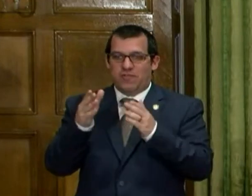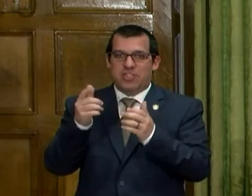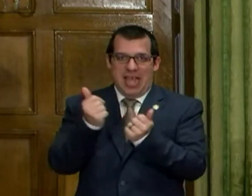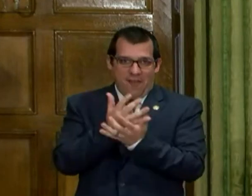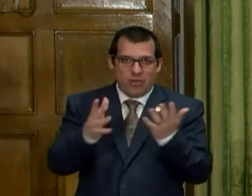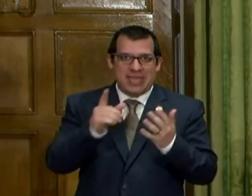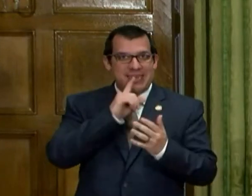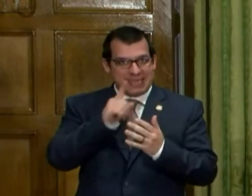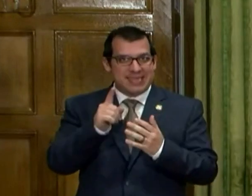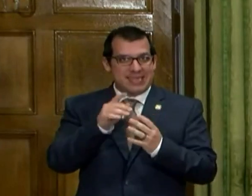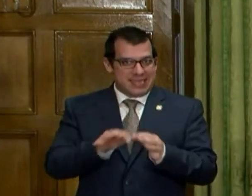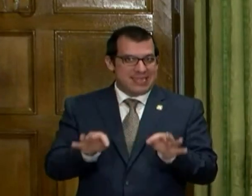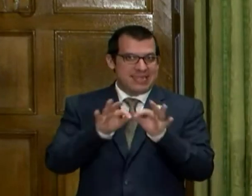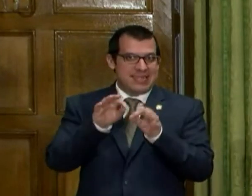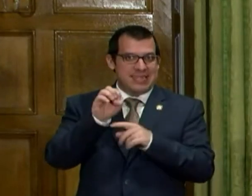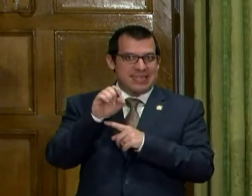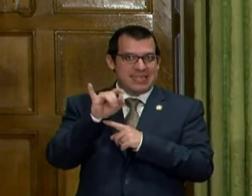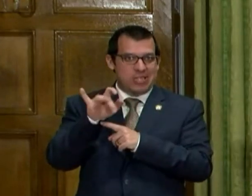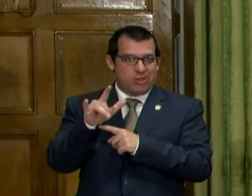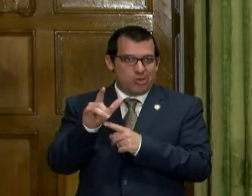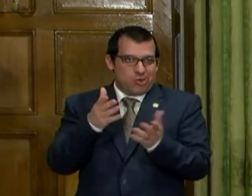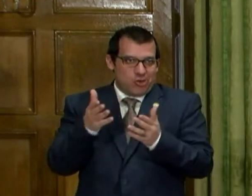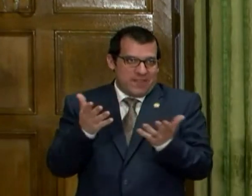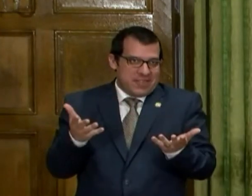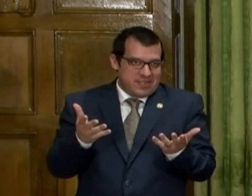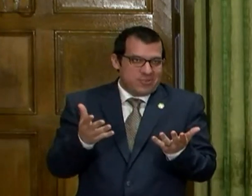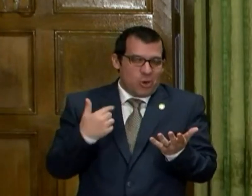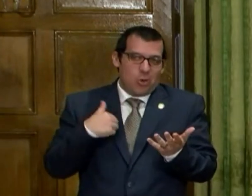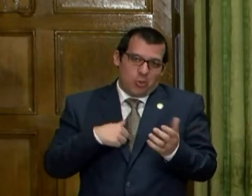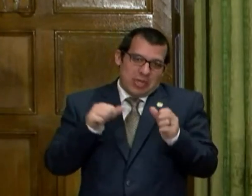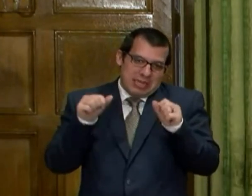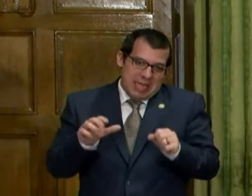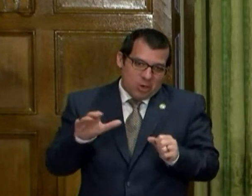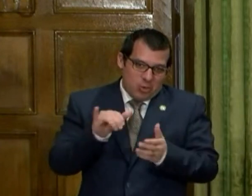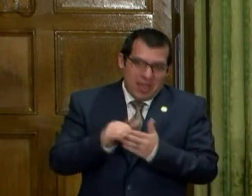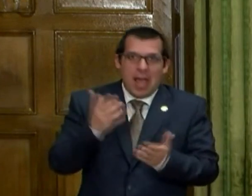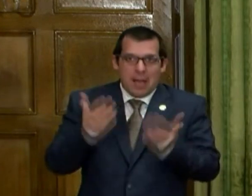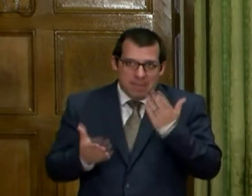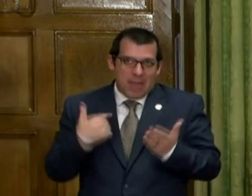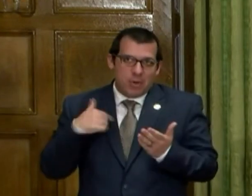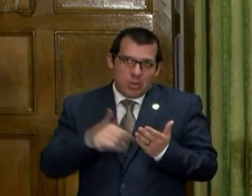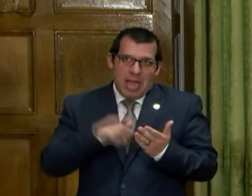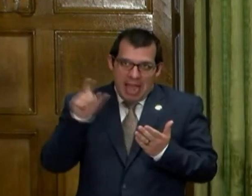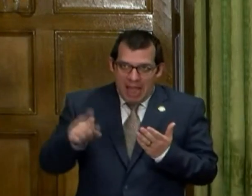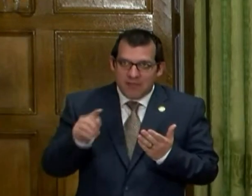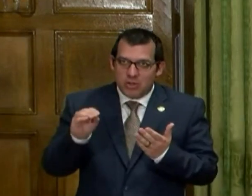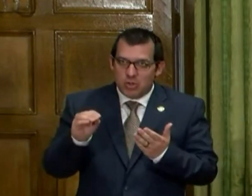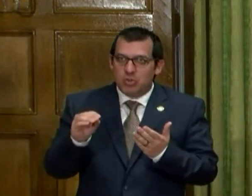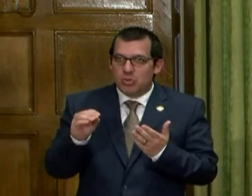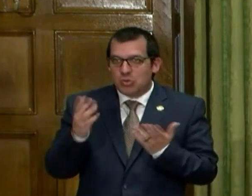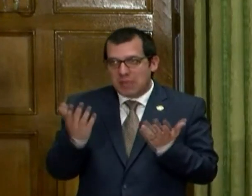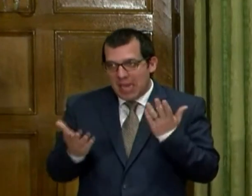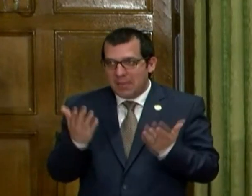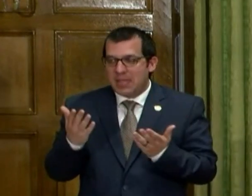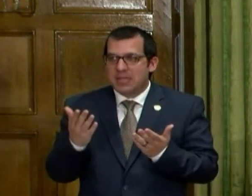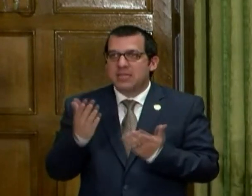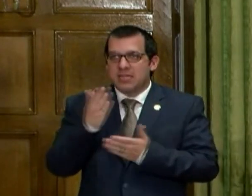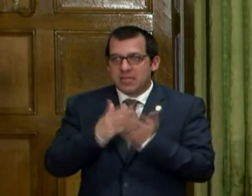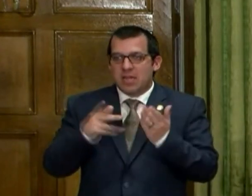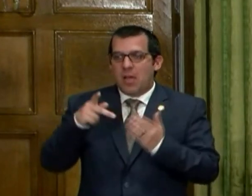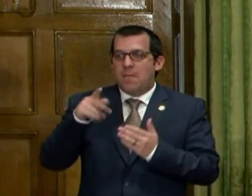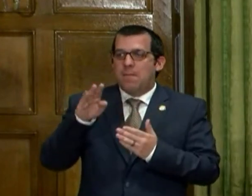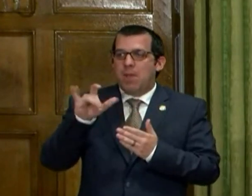service. And so we can do that, and we might have to do that because there is some,